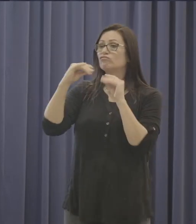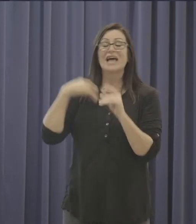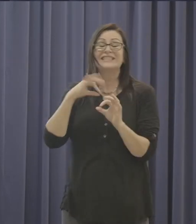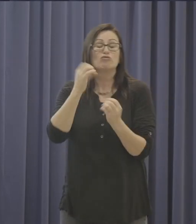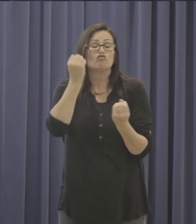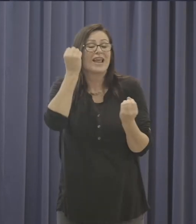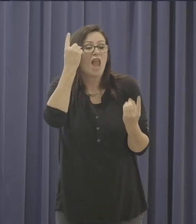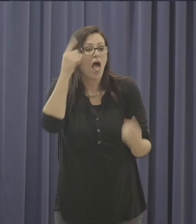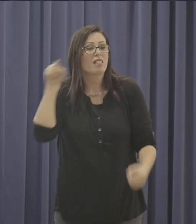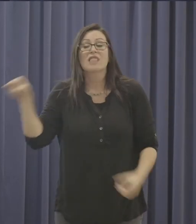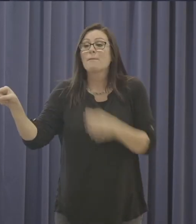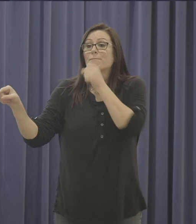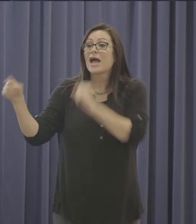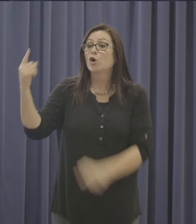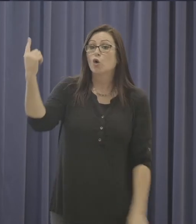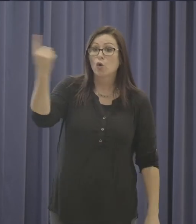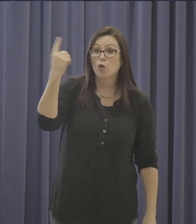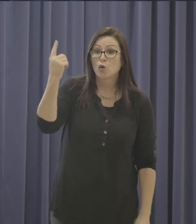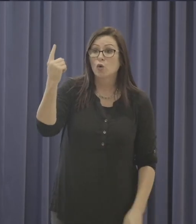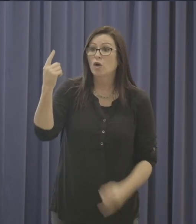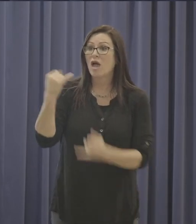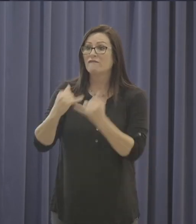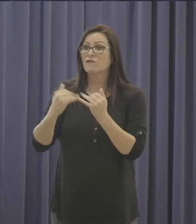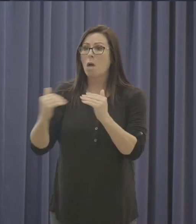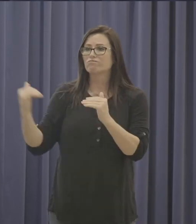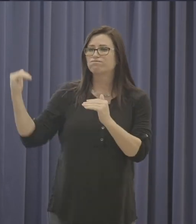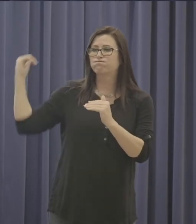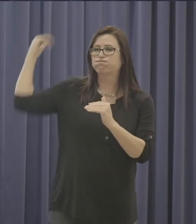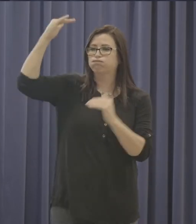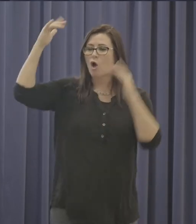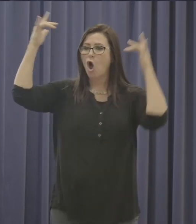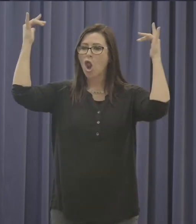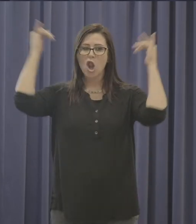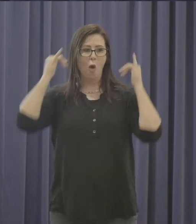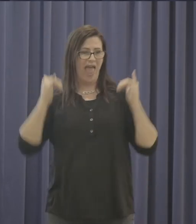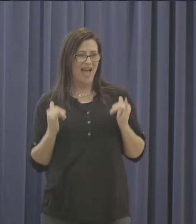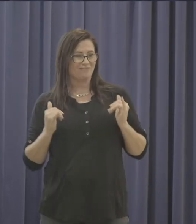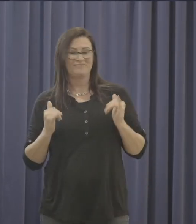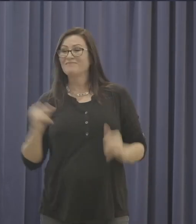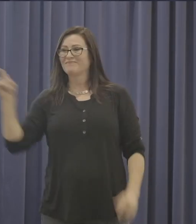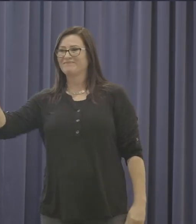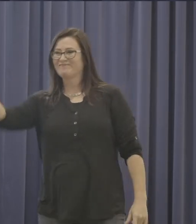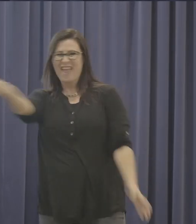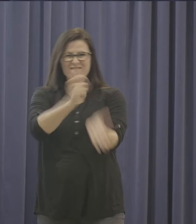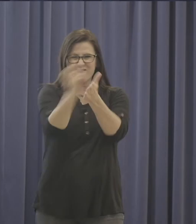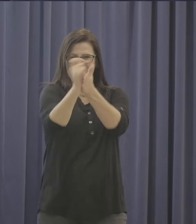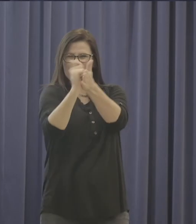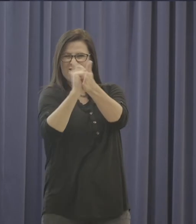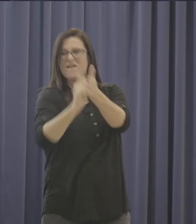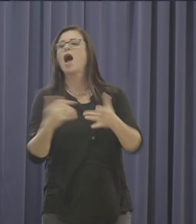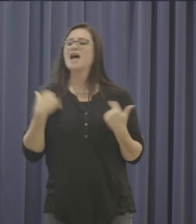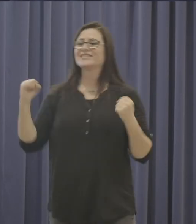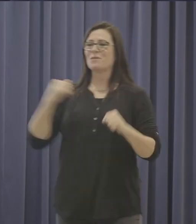to me, this man was one of Australia's most high-profile lawyers. Hence, I'm still employed today, all thanks to